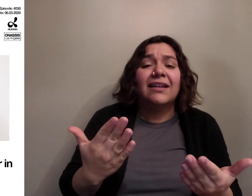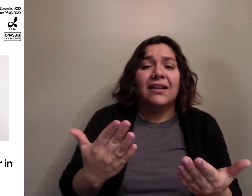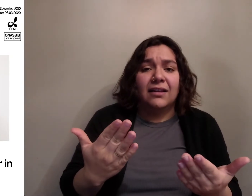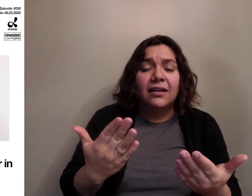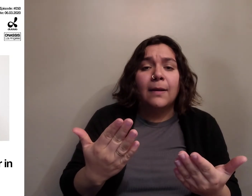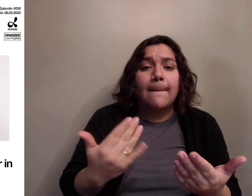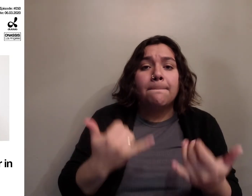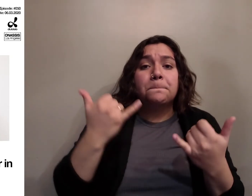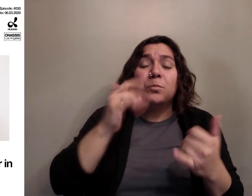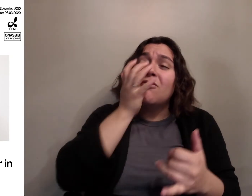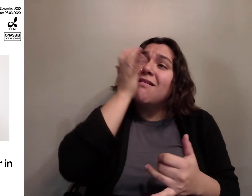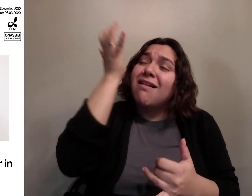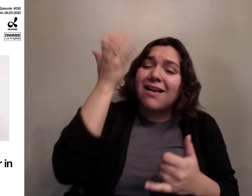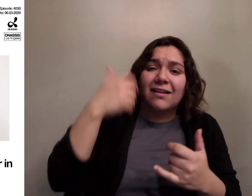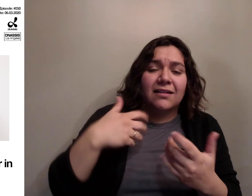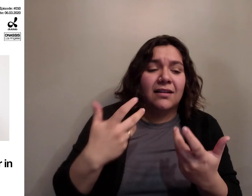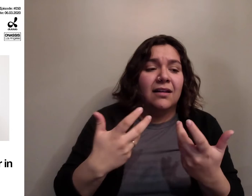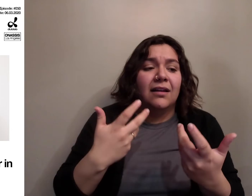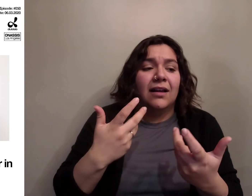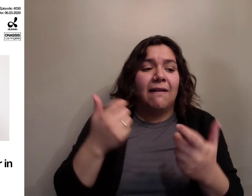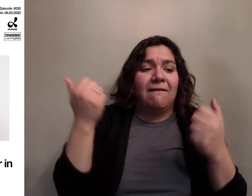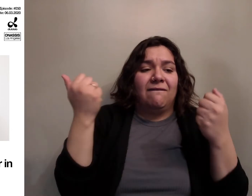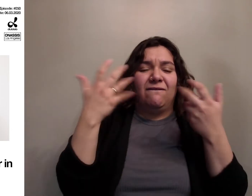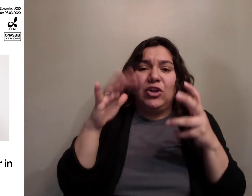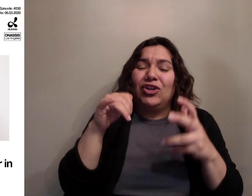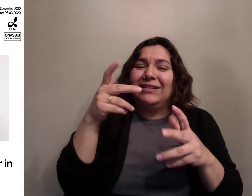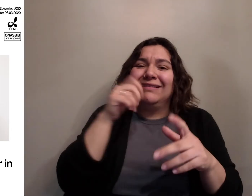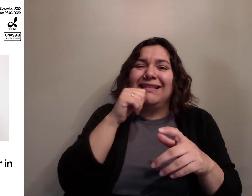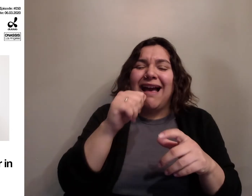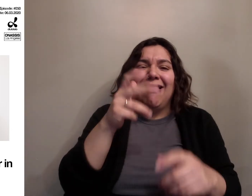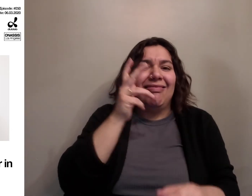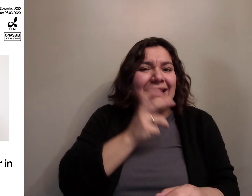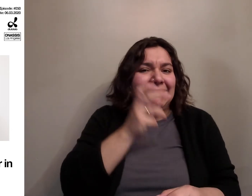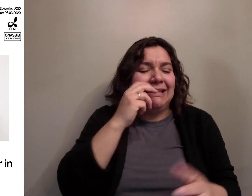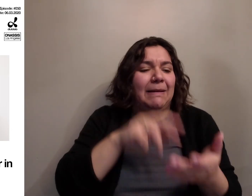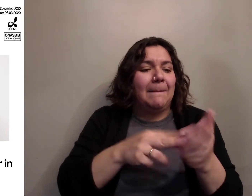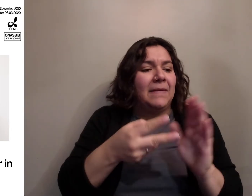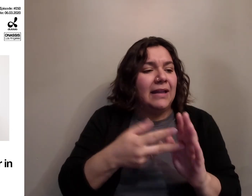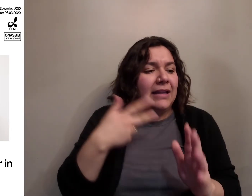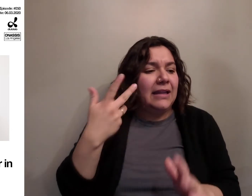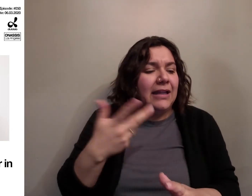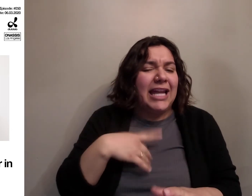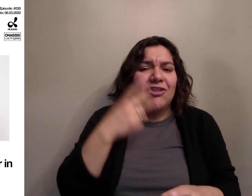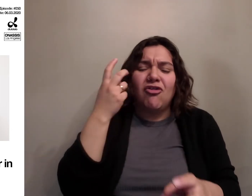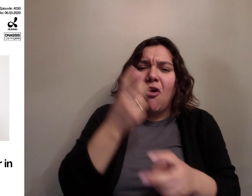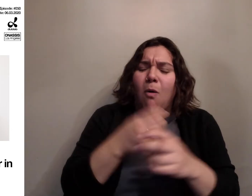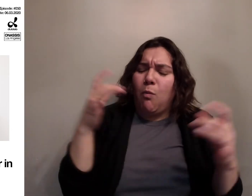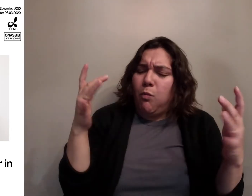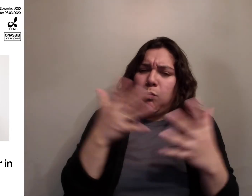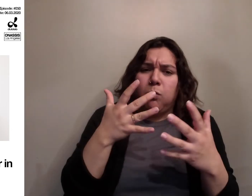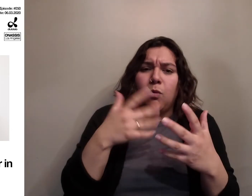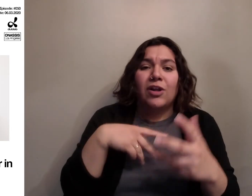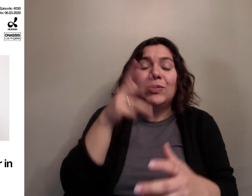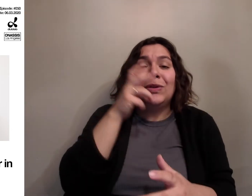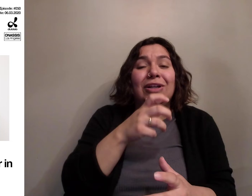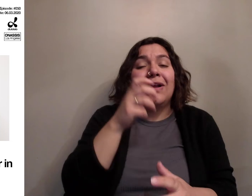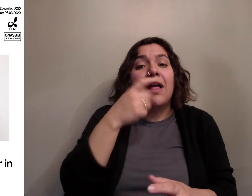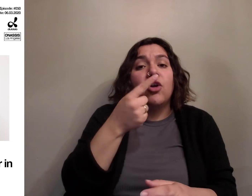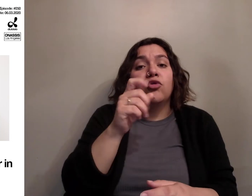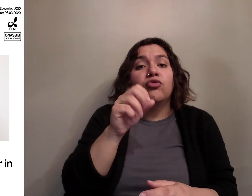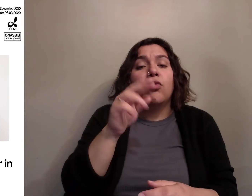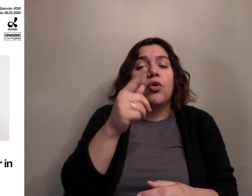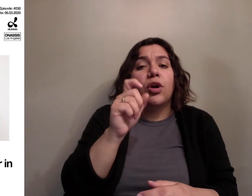every which way we try, there is the stomping out of our voices. There's no listening. And it's